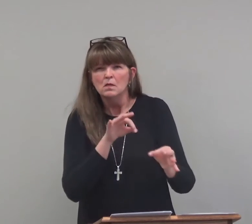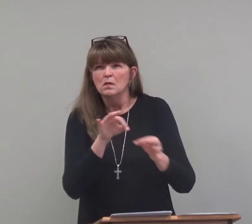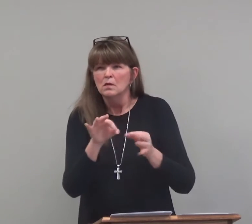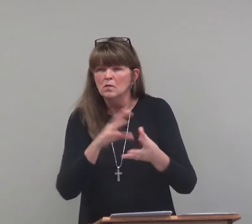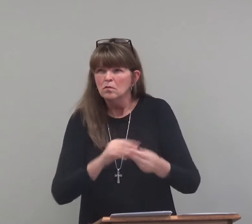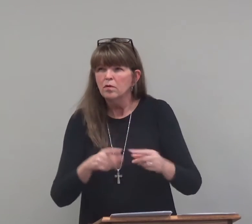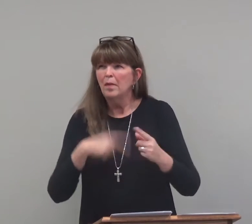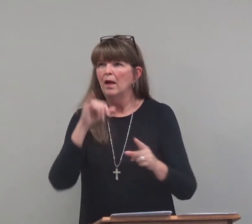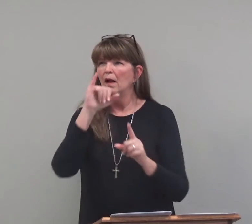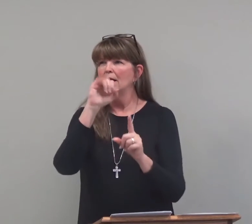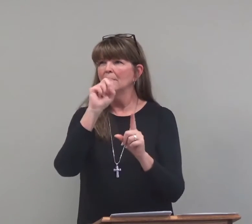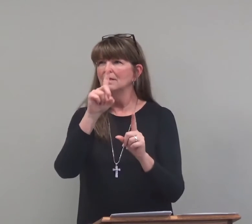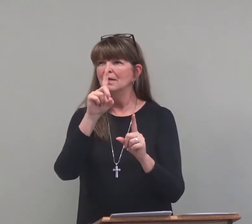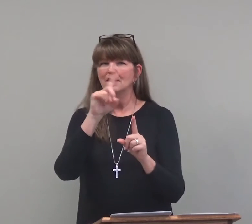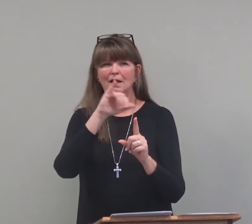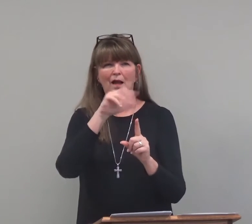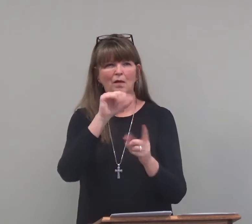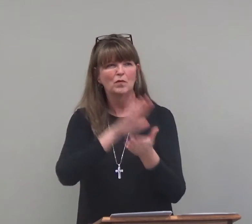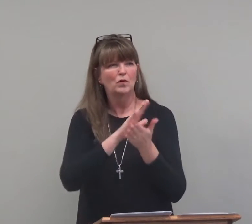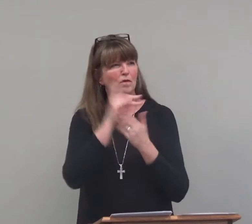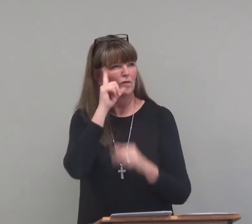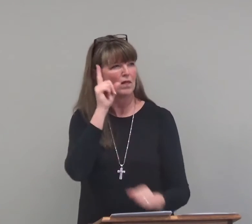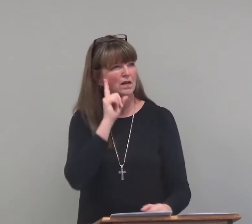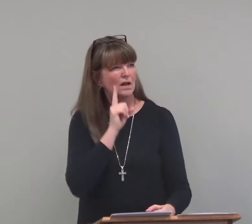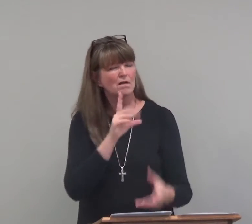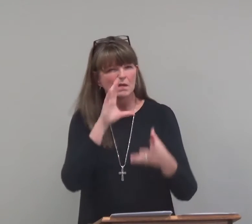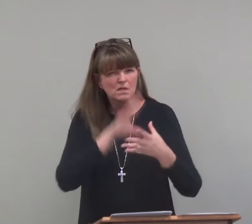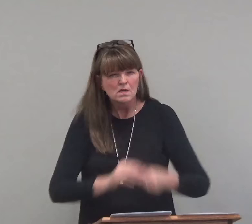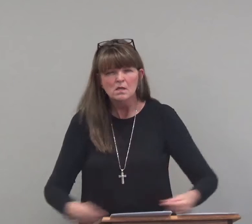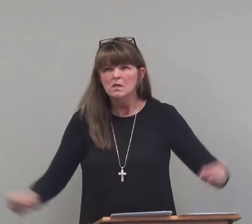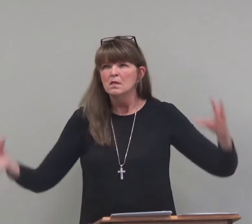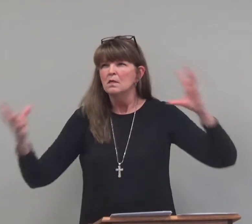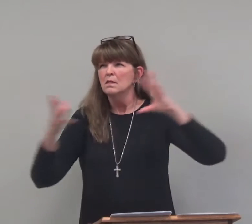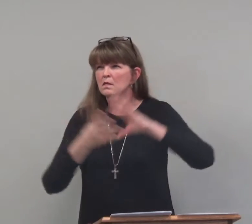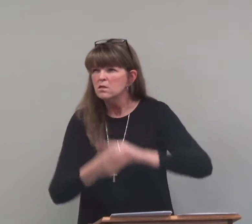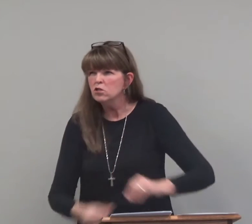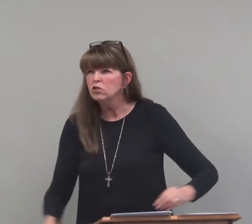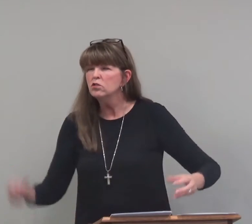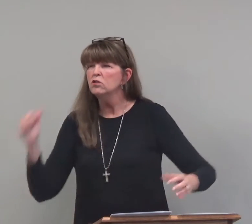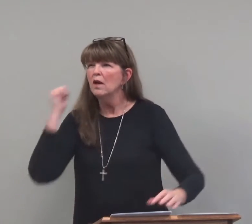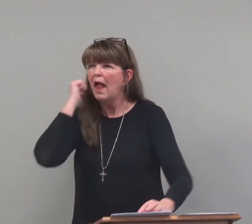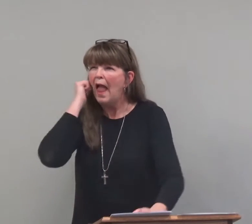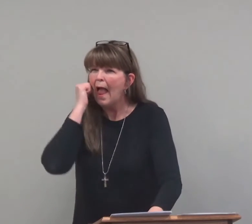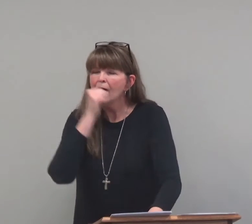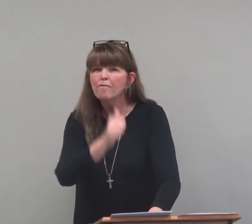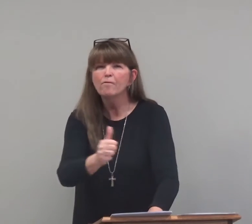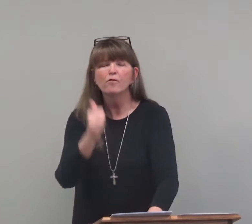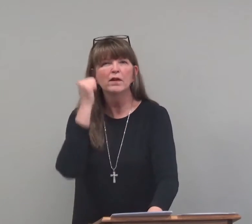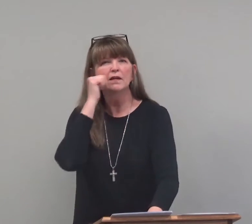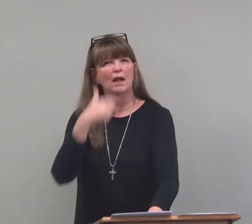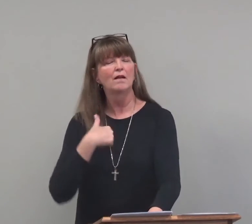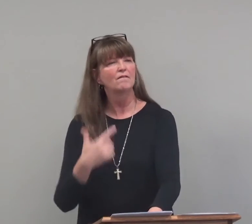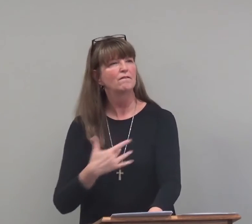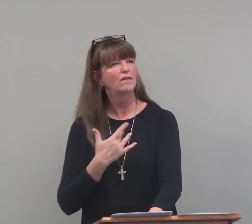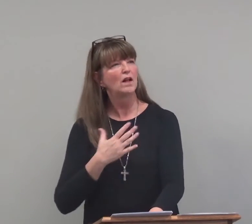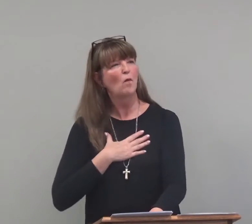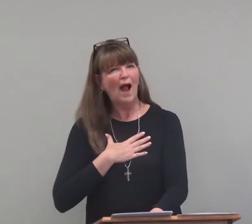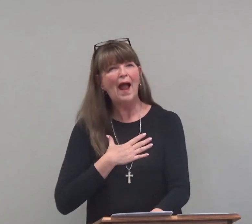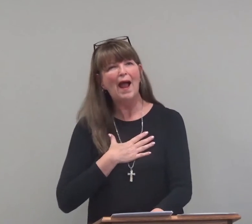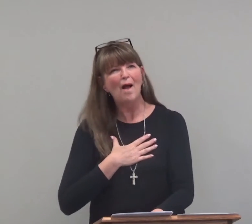my parents did tell me lots of stories about Iowa School for the Deaf. They told me stories